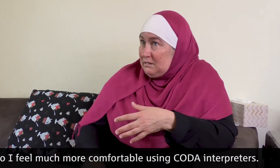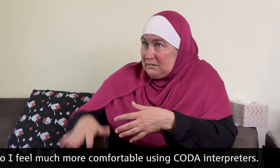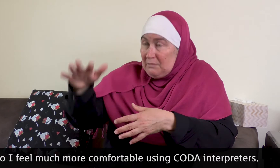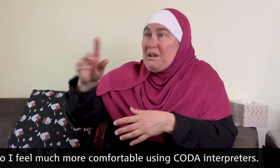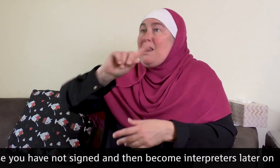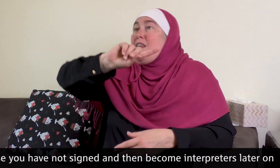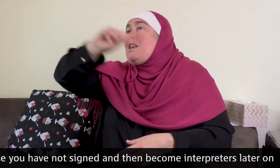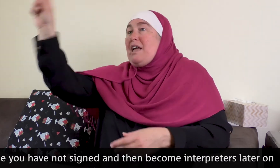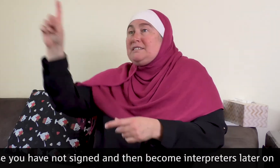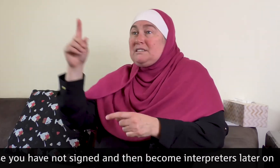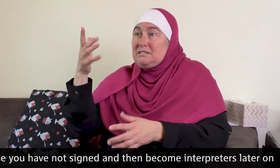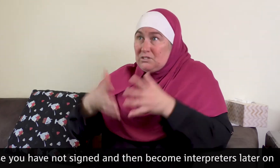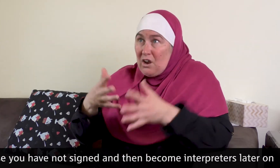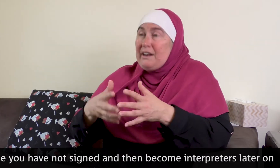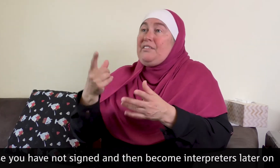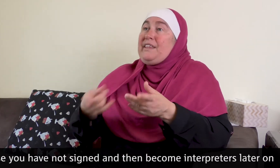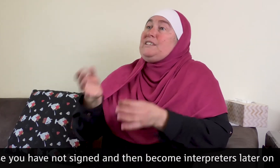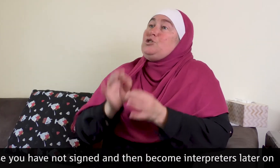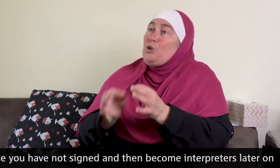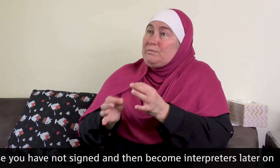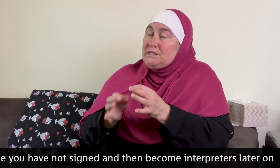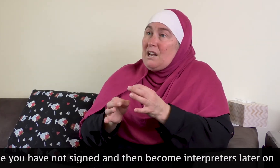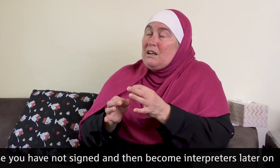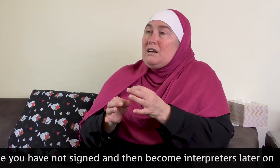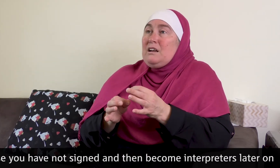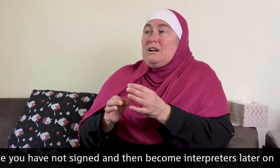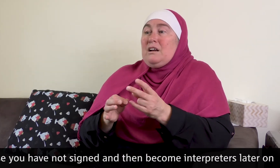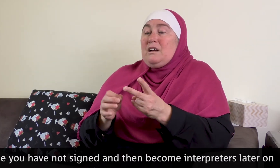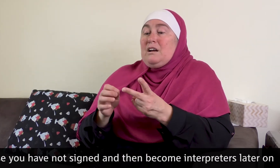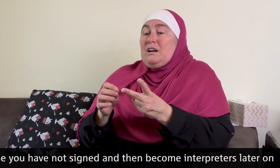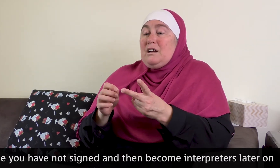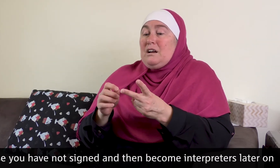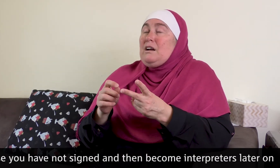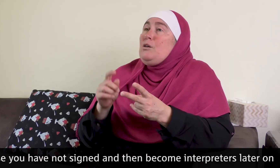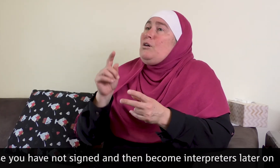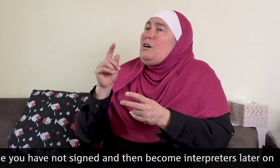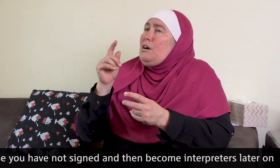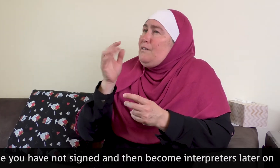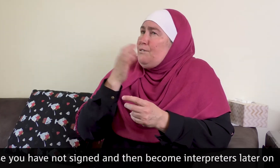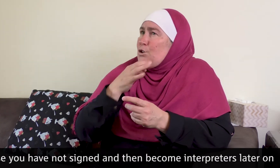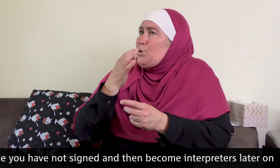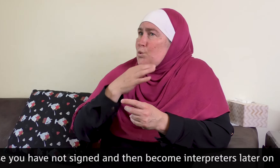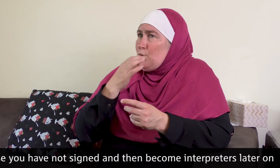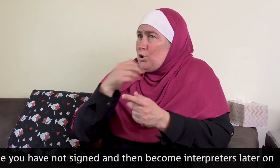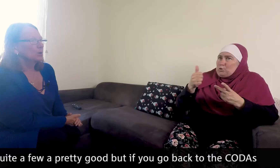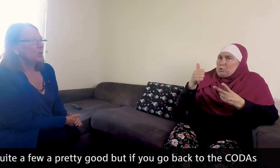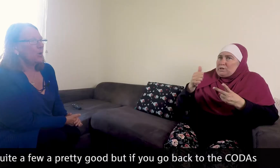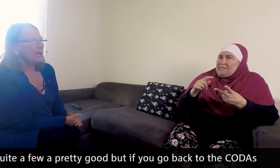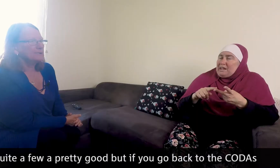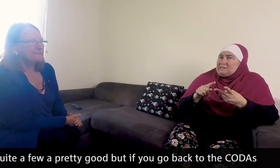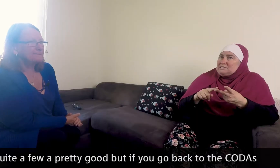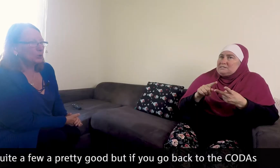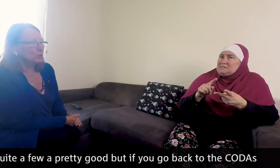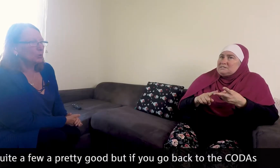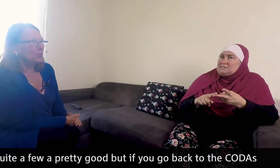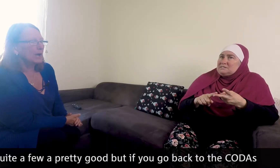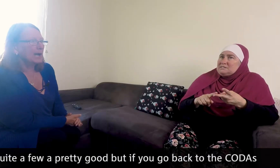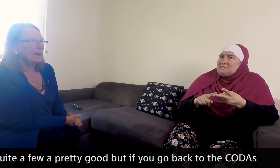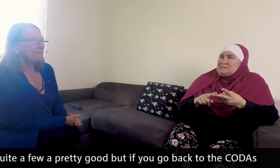interpreters. Those who have not signed and then become interpreters later on, quite a few are